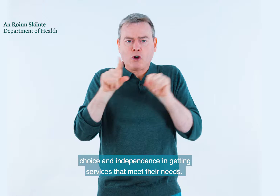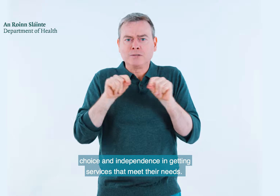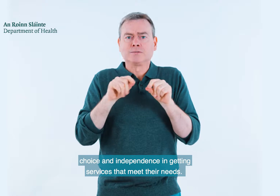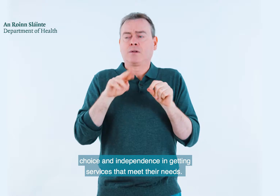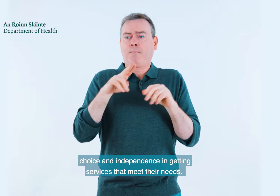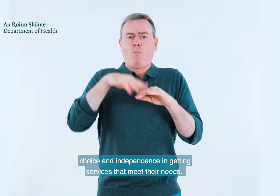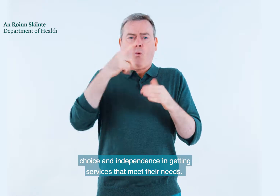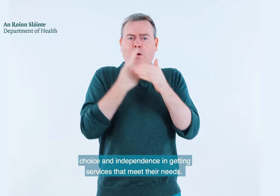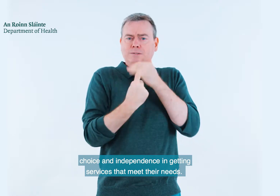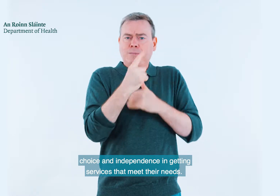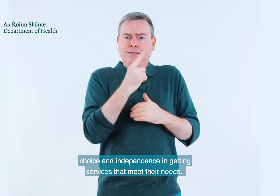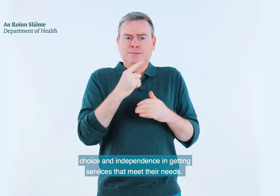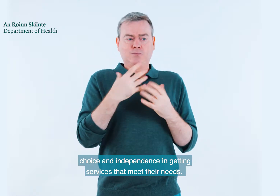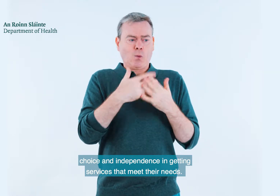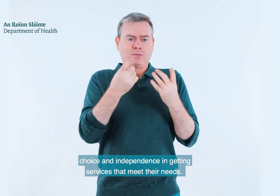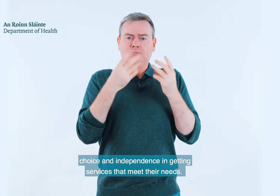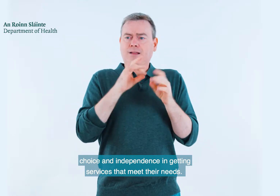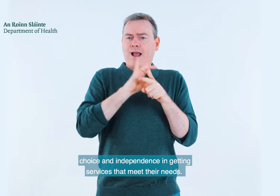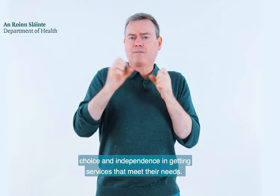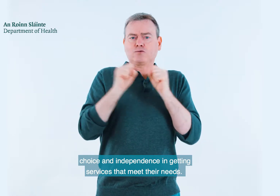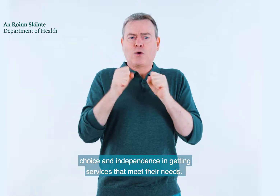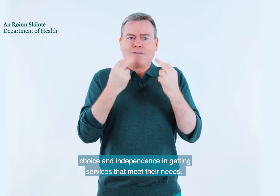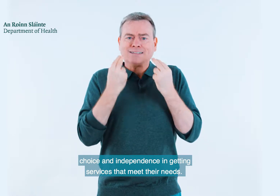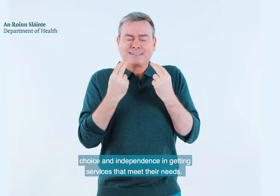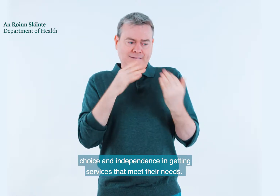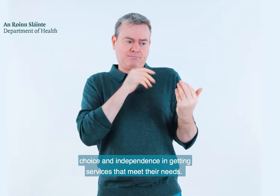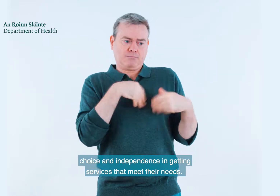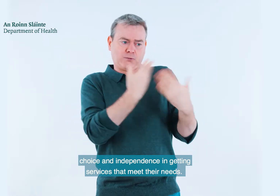choice, and independence in getting services that meet their needs.